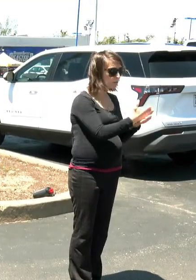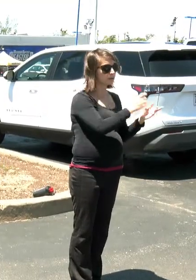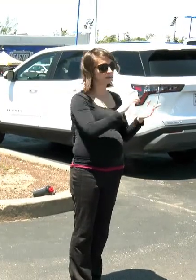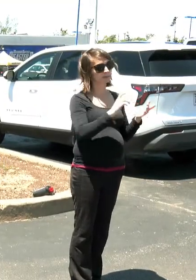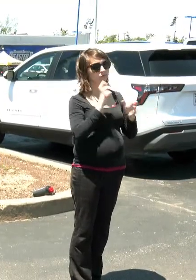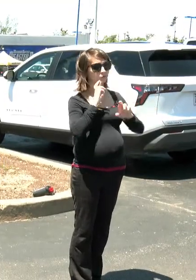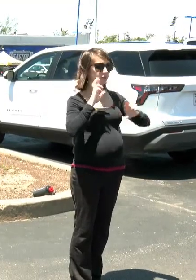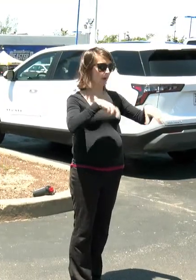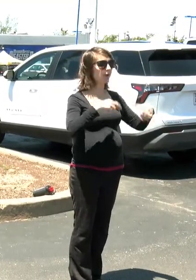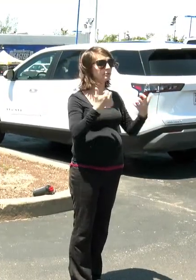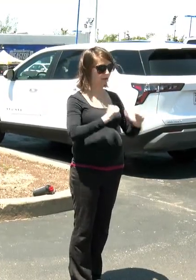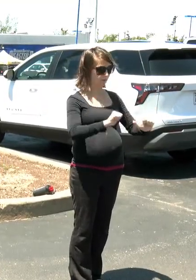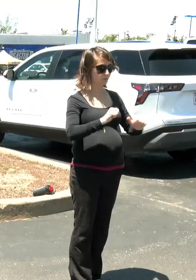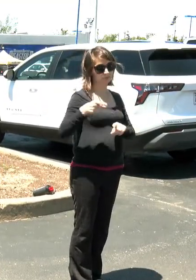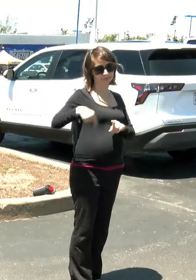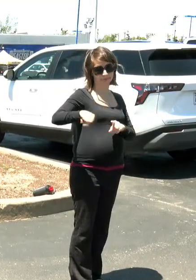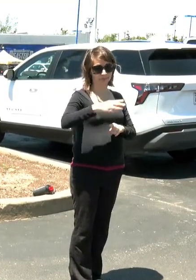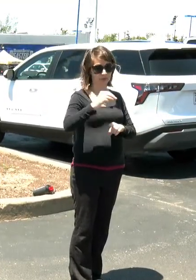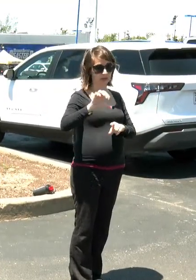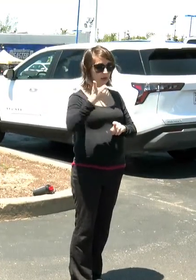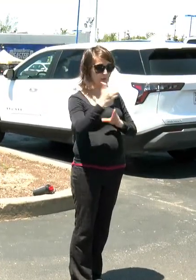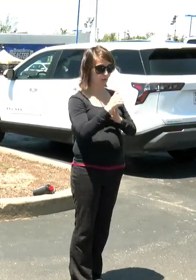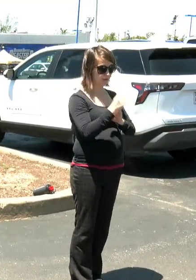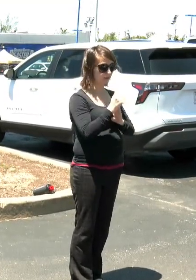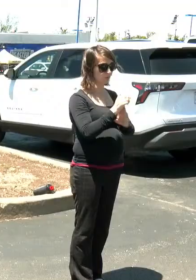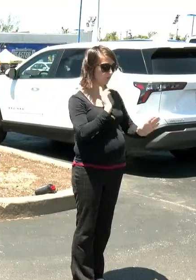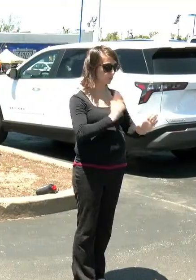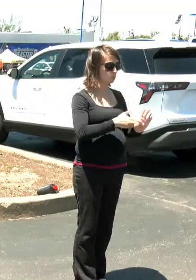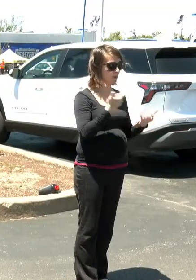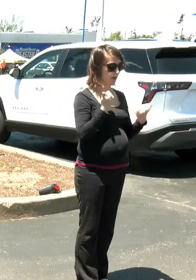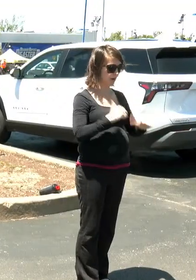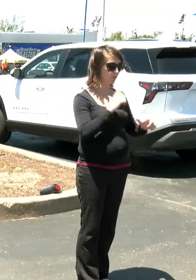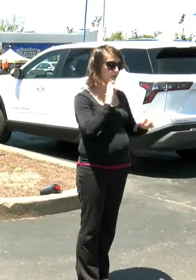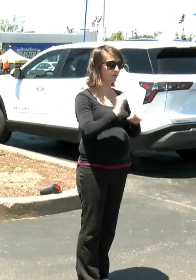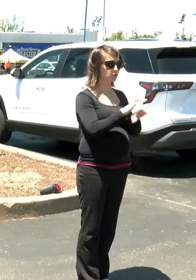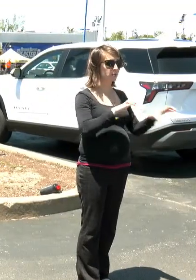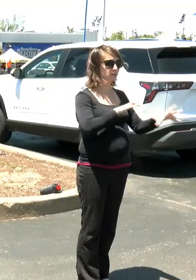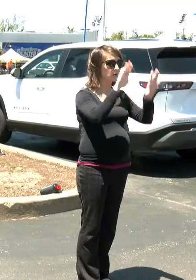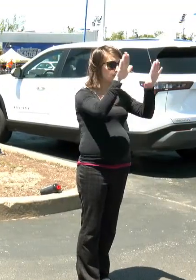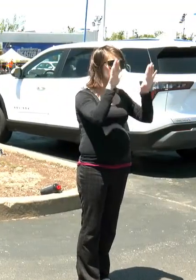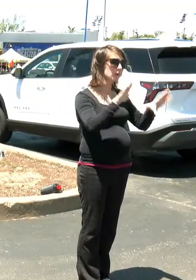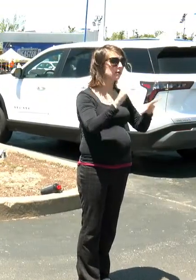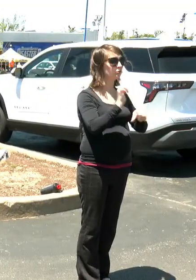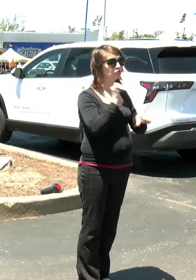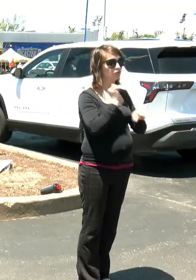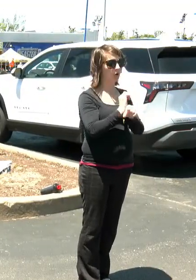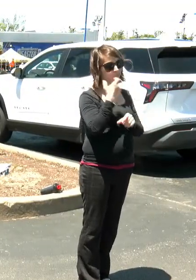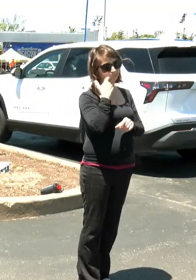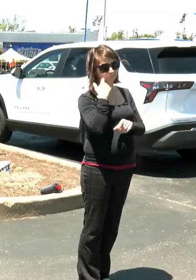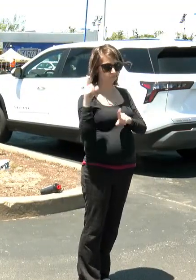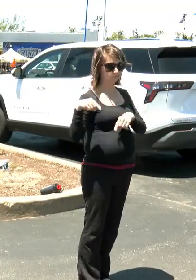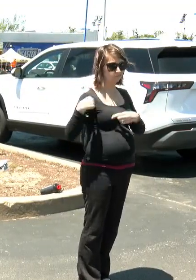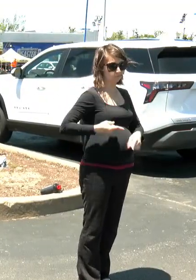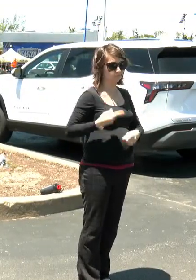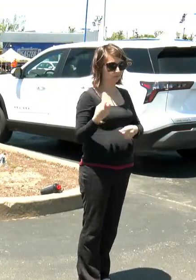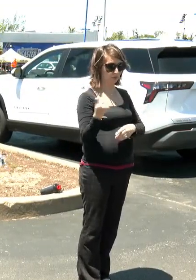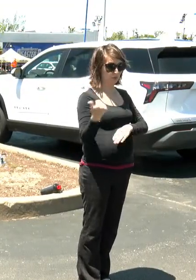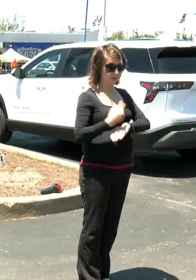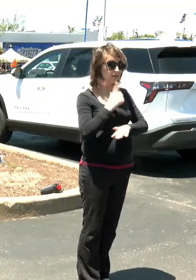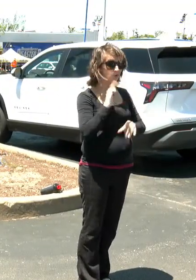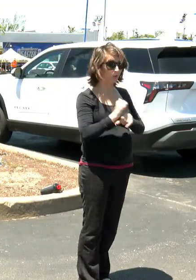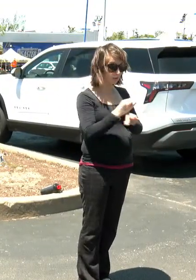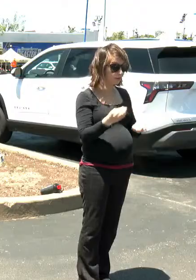effort. He and other leaders who have joint efforts have done an amazing job over the last few days to quickly organize